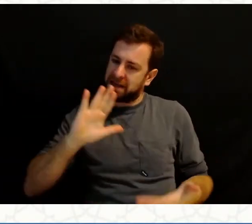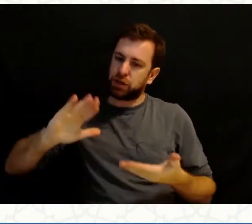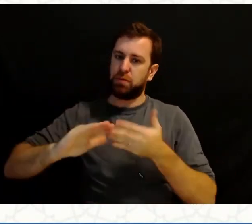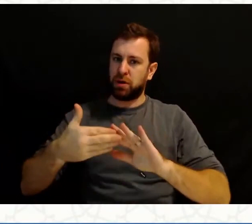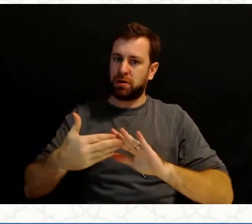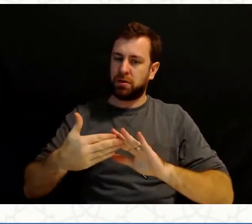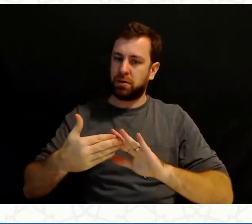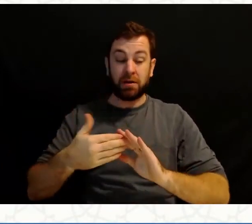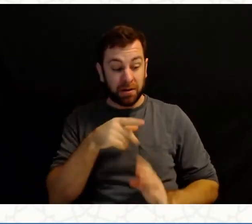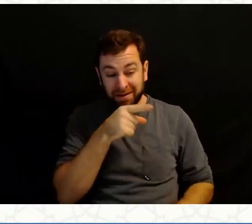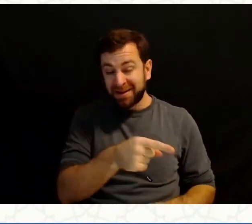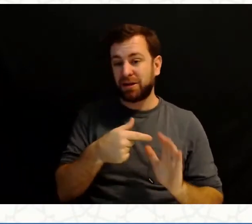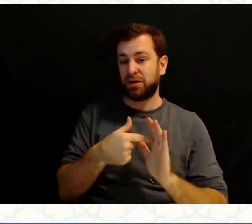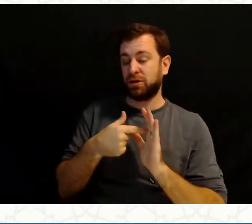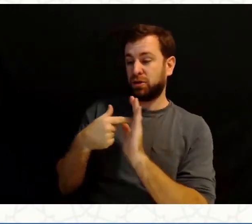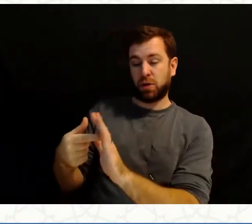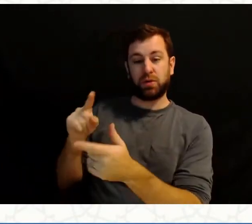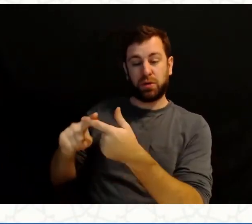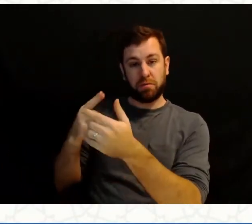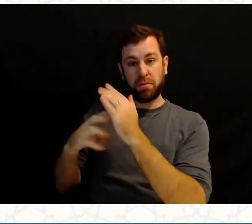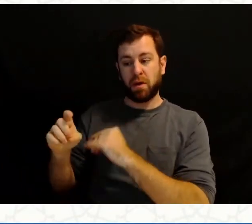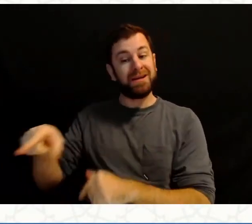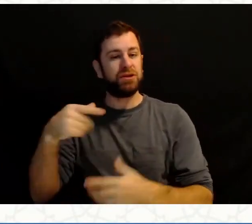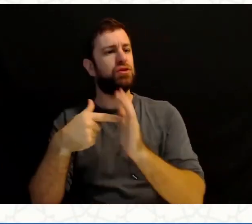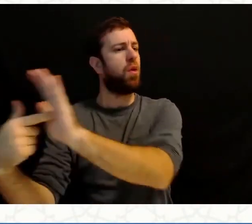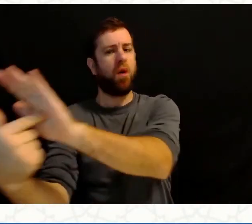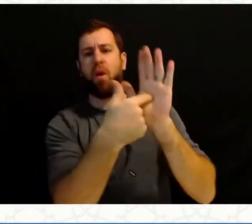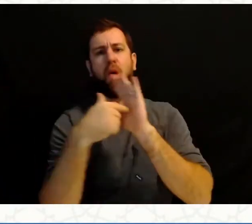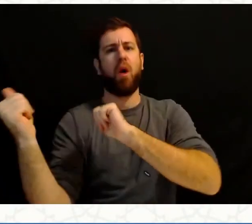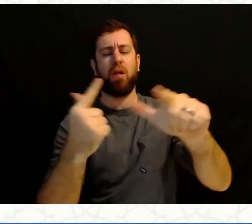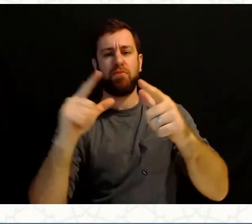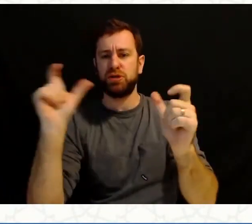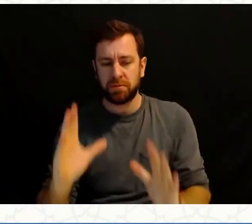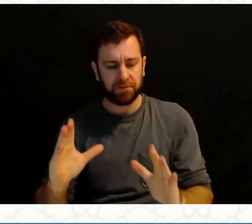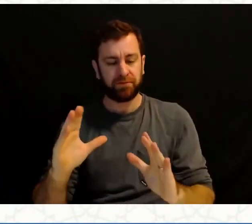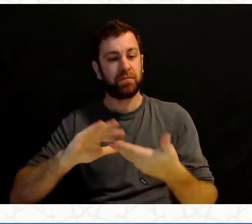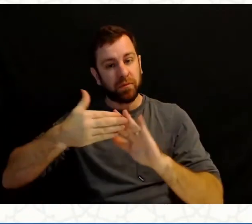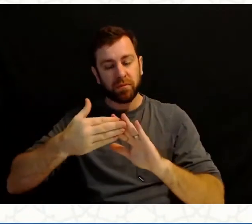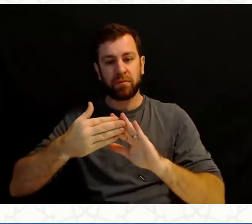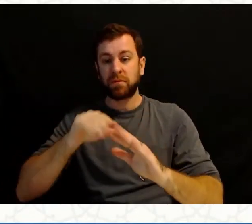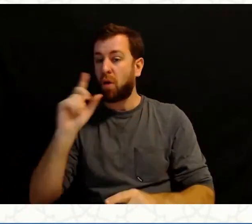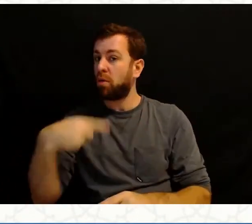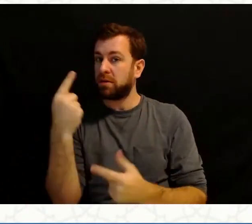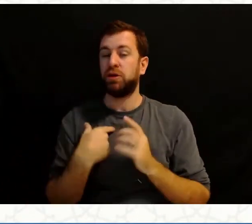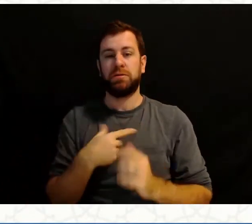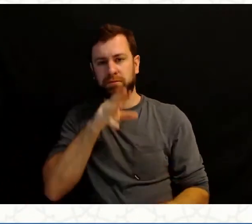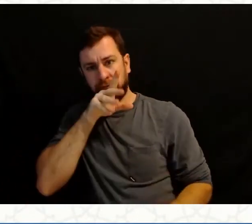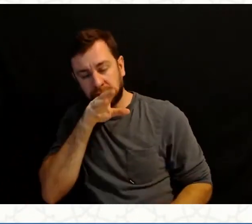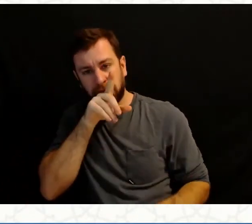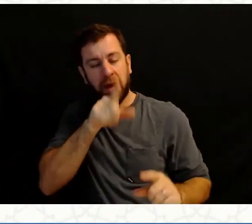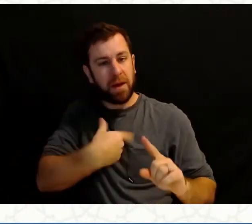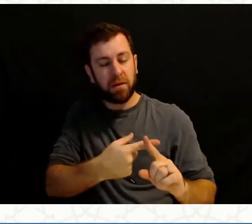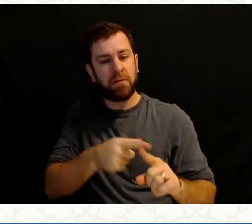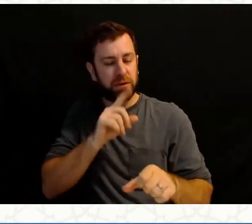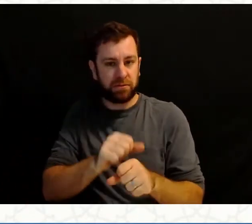he demonstrated that to the Sahaba and to all Muslims. Not just by speaking,